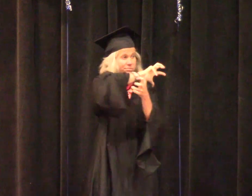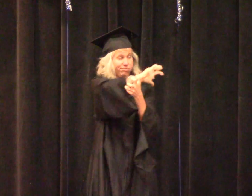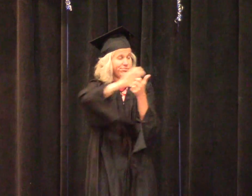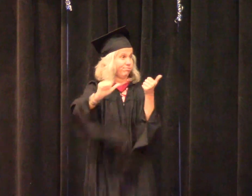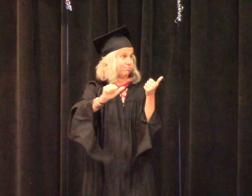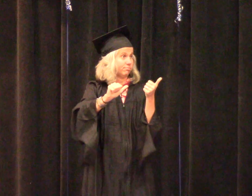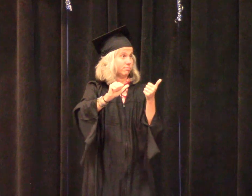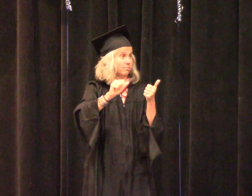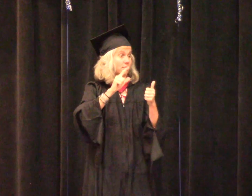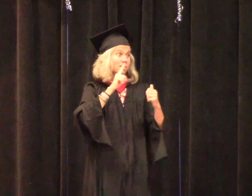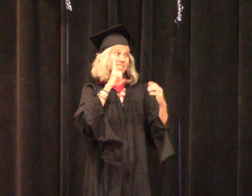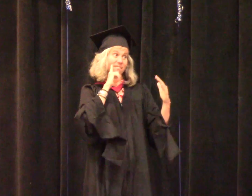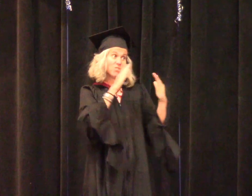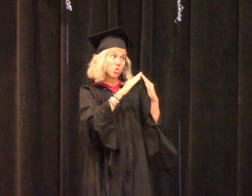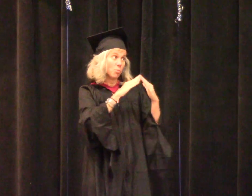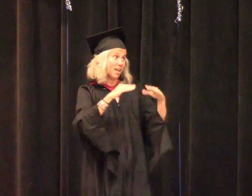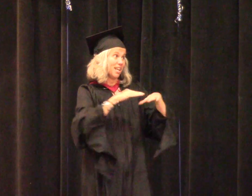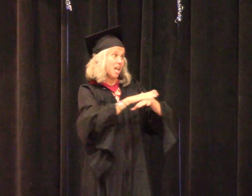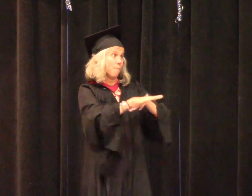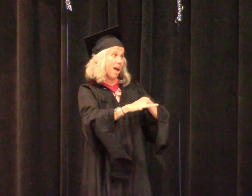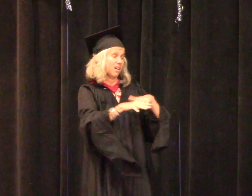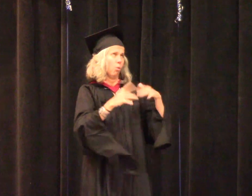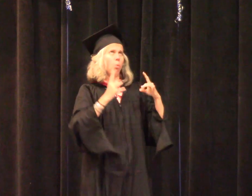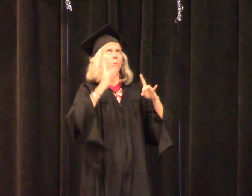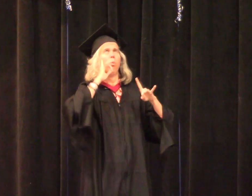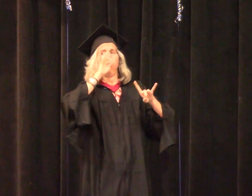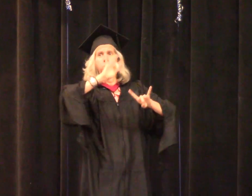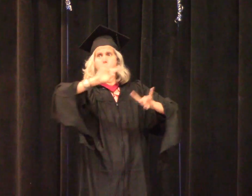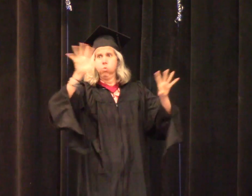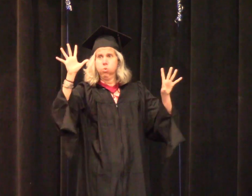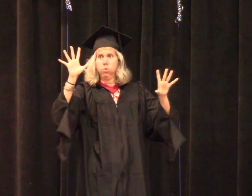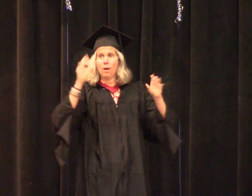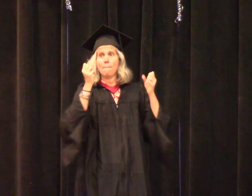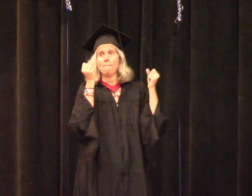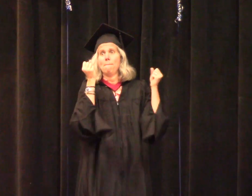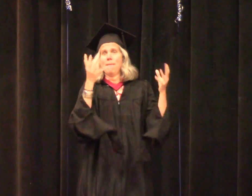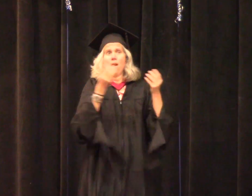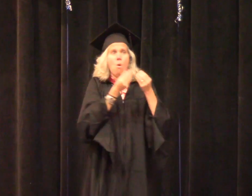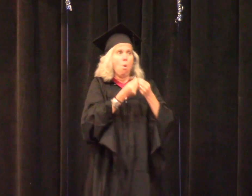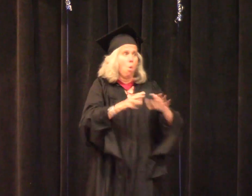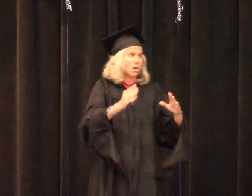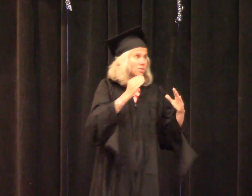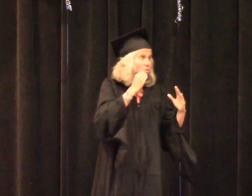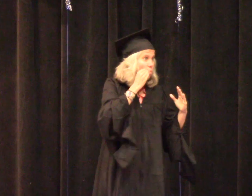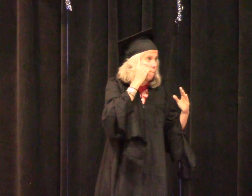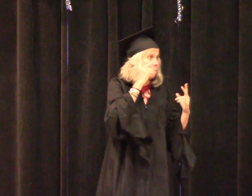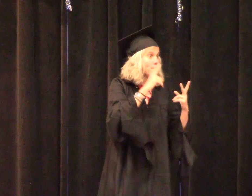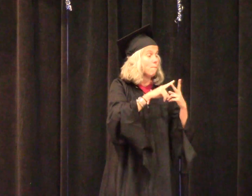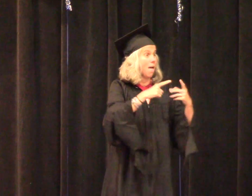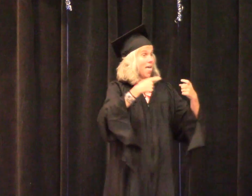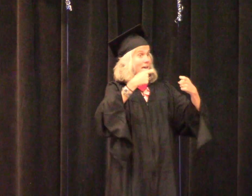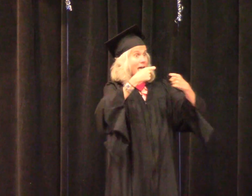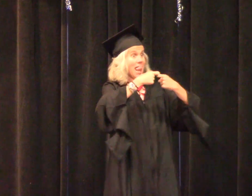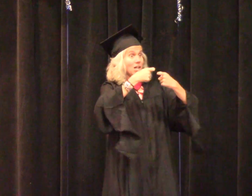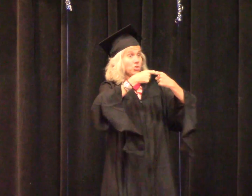typhoon, which was very destructive and devastating to the coastline of the Philippines. Many people lost their